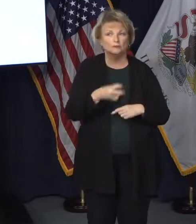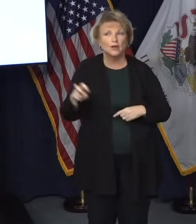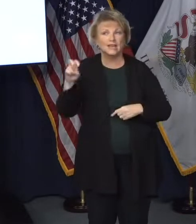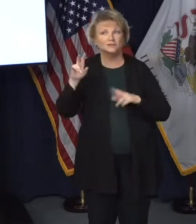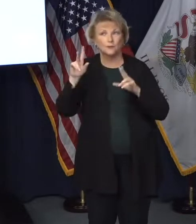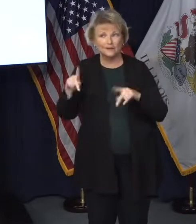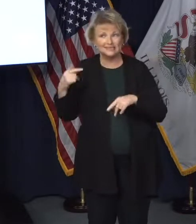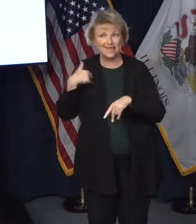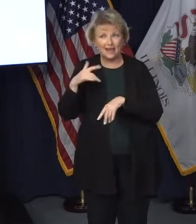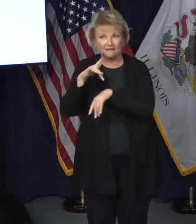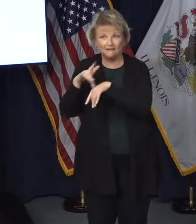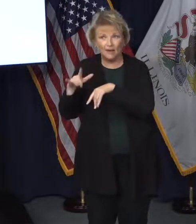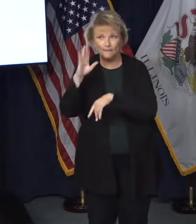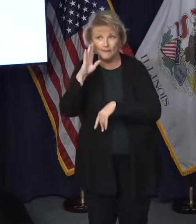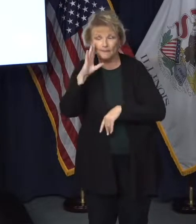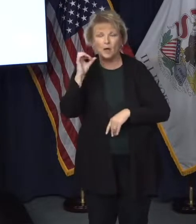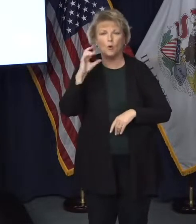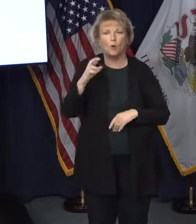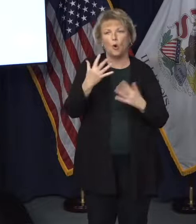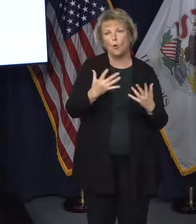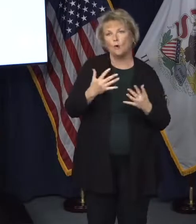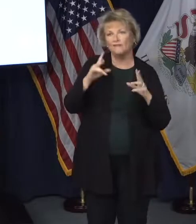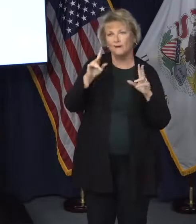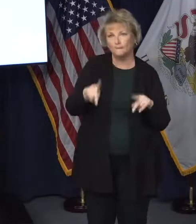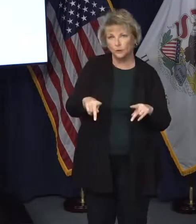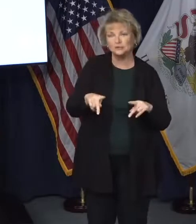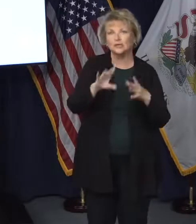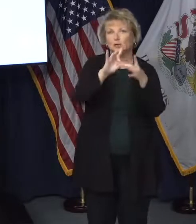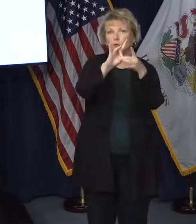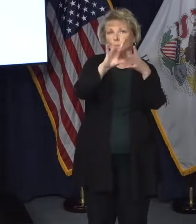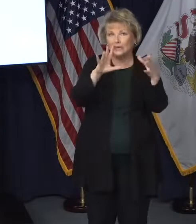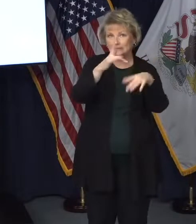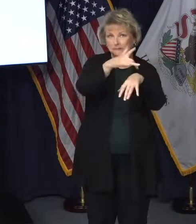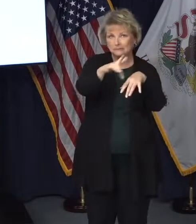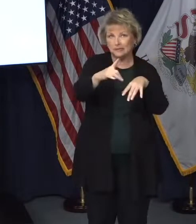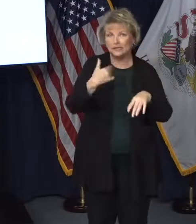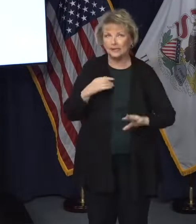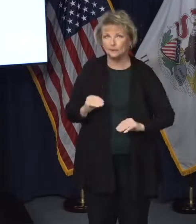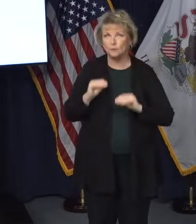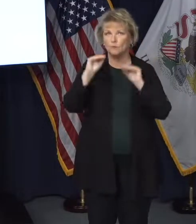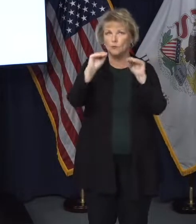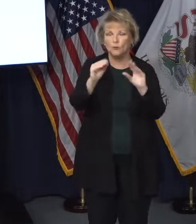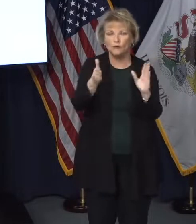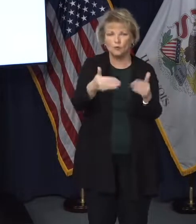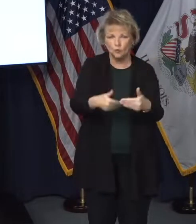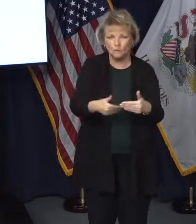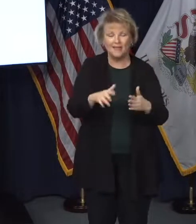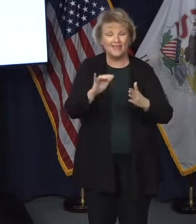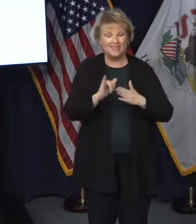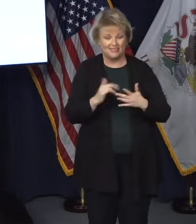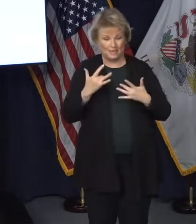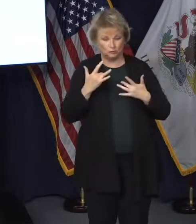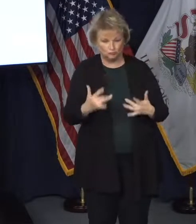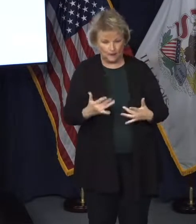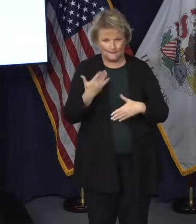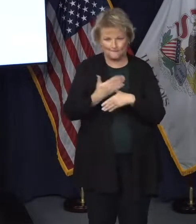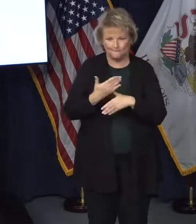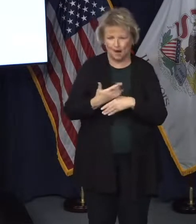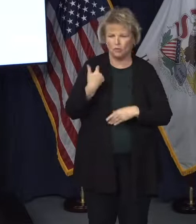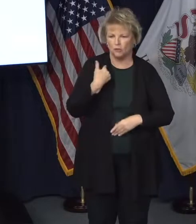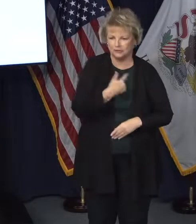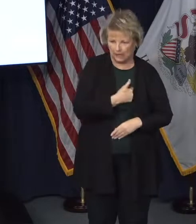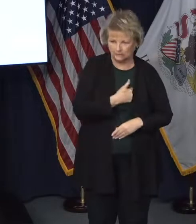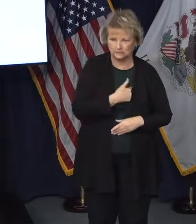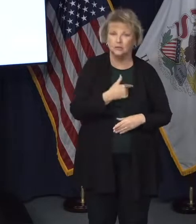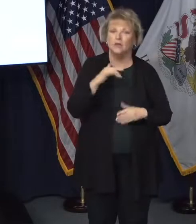is a bed, another place, or waiting for someone in the hospital to be released before they can get in. And so that trend is what has disturbed us